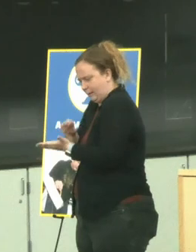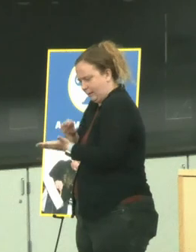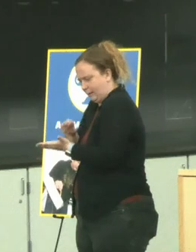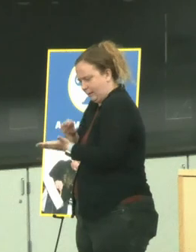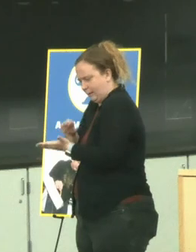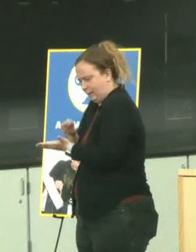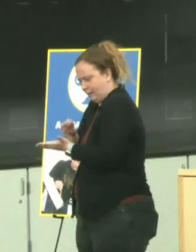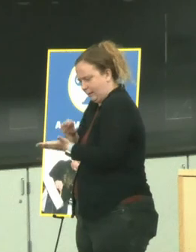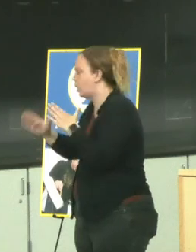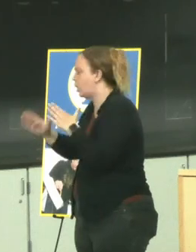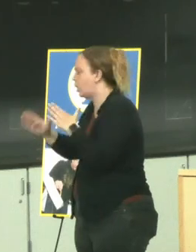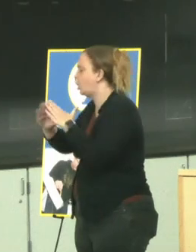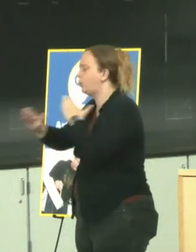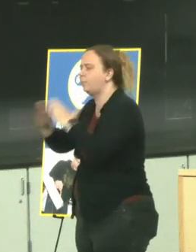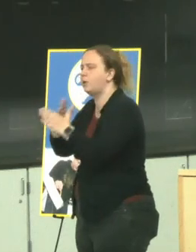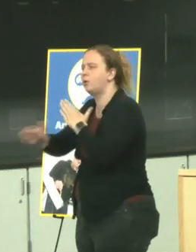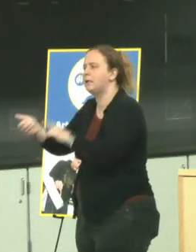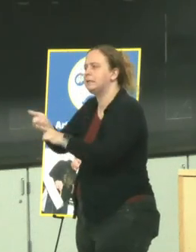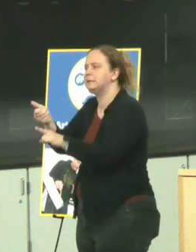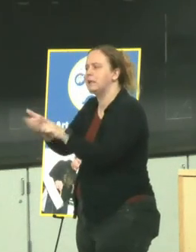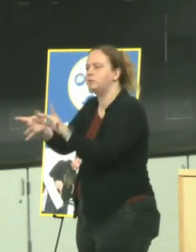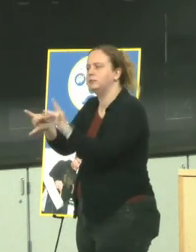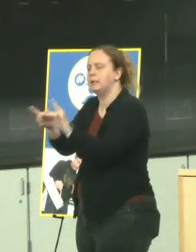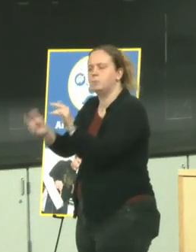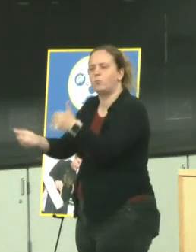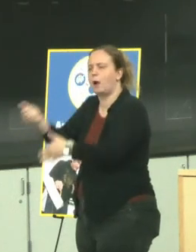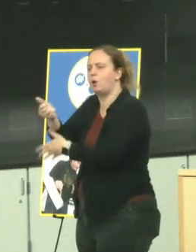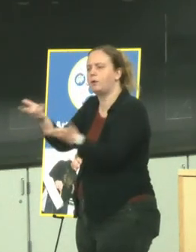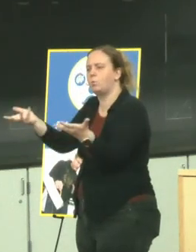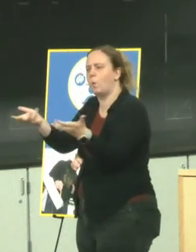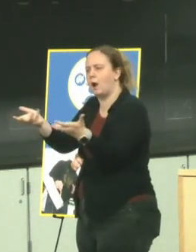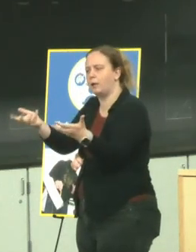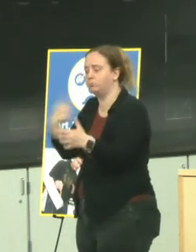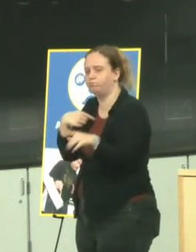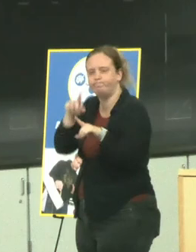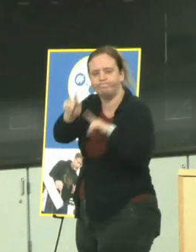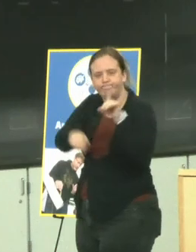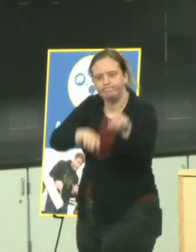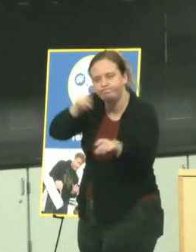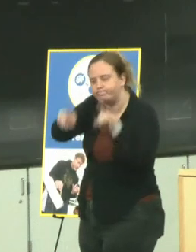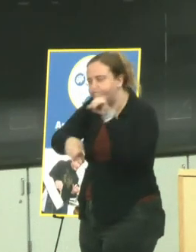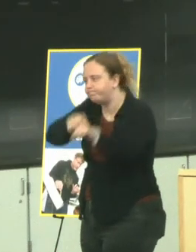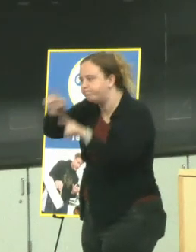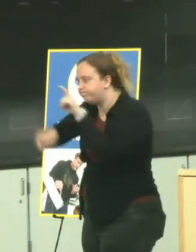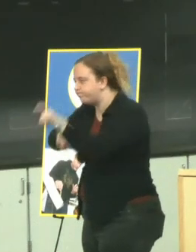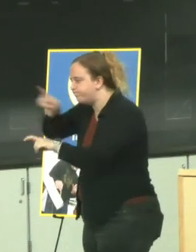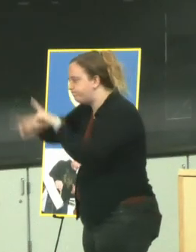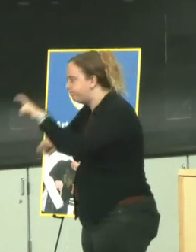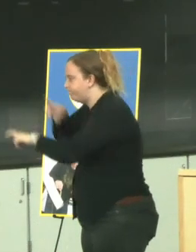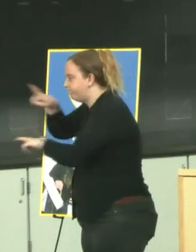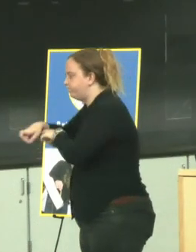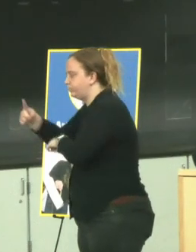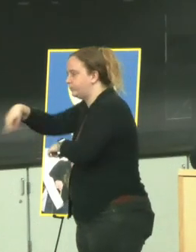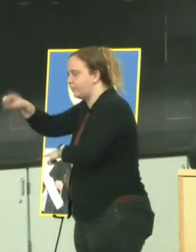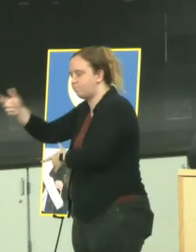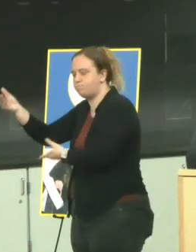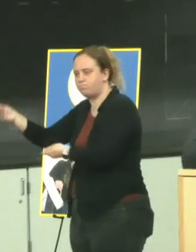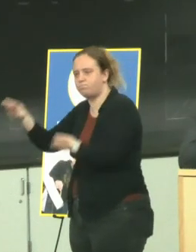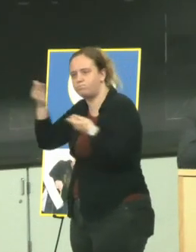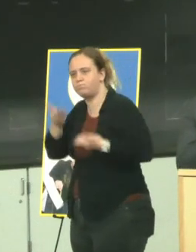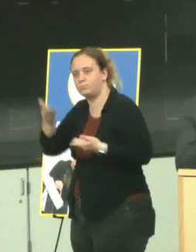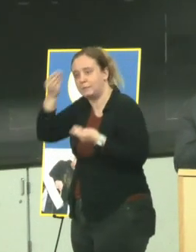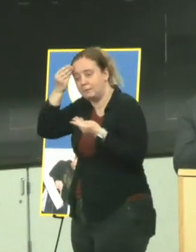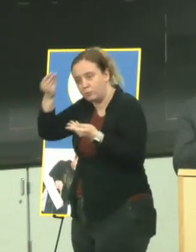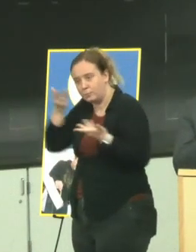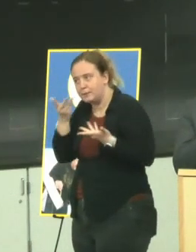about 4,000 people, had about 10,000 responses, and they gave us some insight into what would a well-resourced school look like.